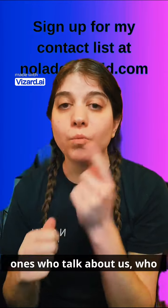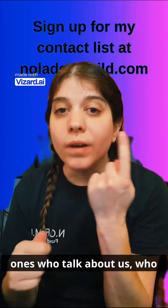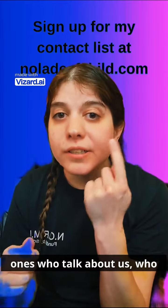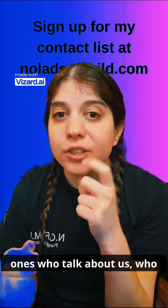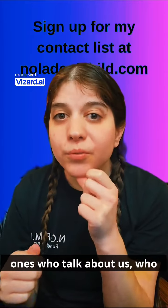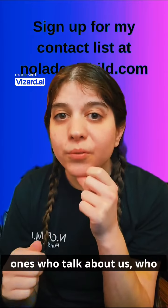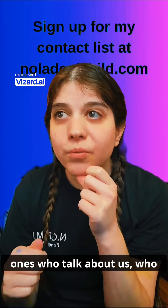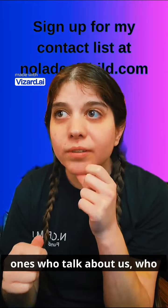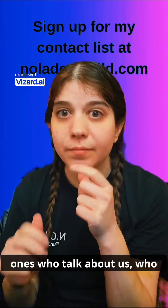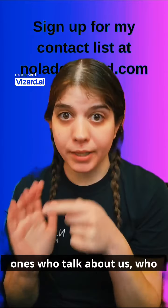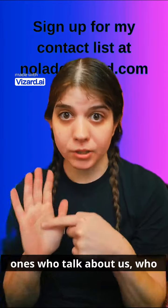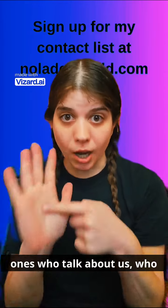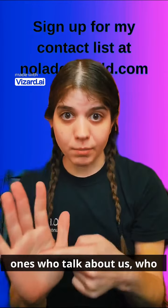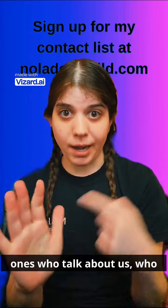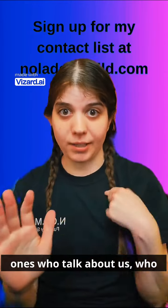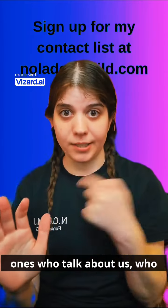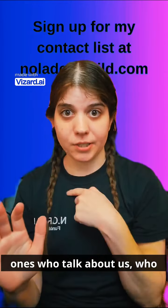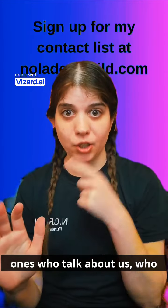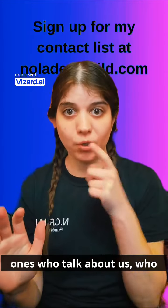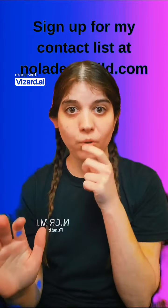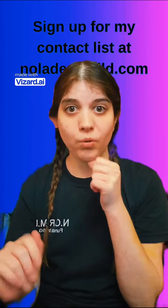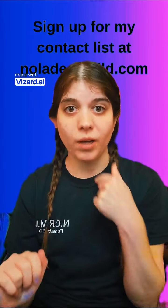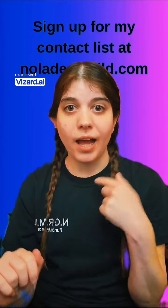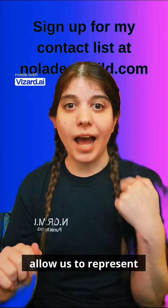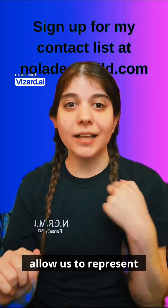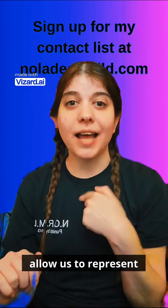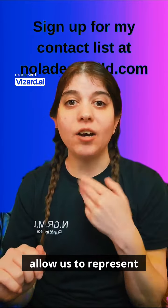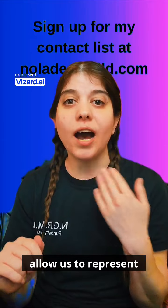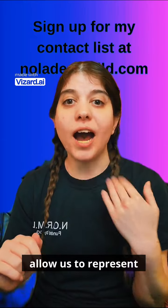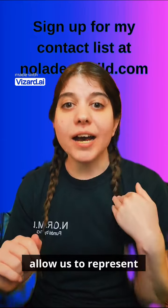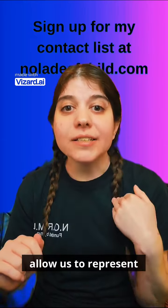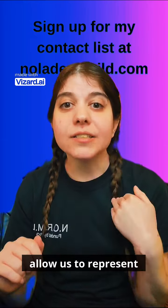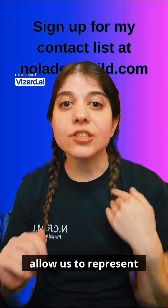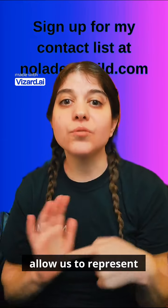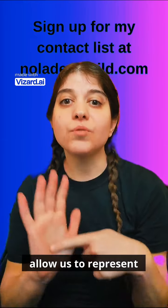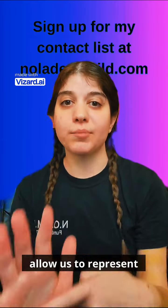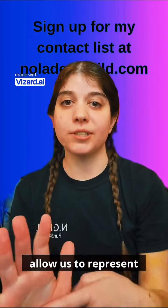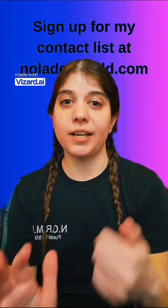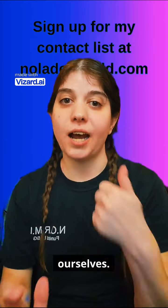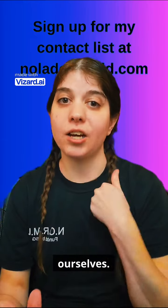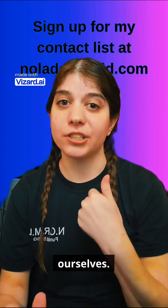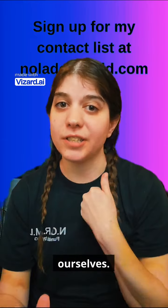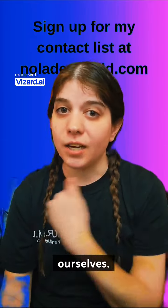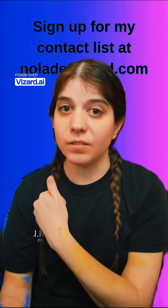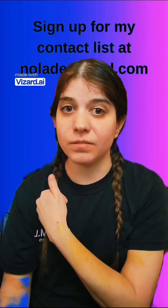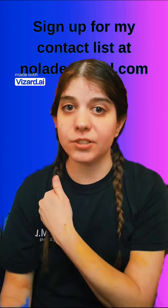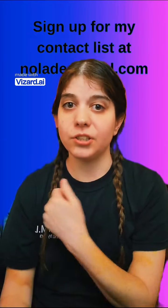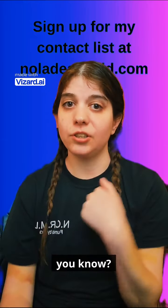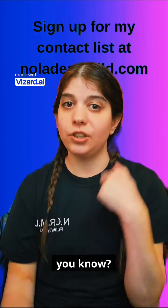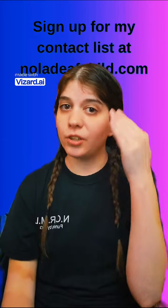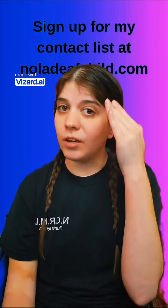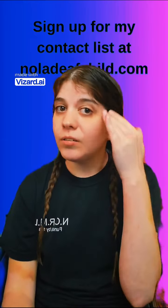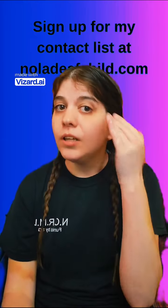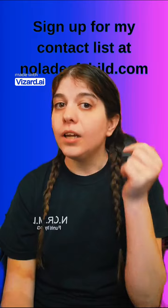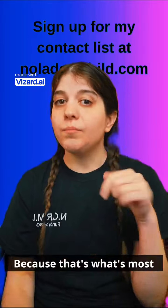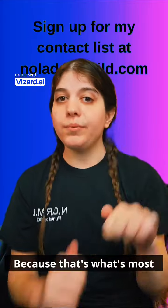ones who talk about us, who allow us to represent ourselves,